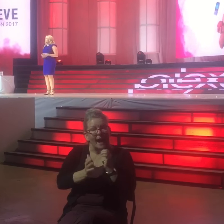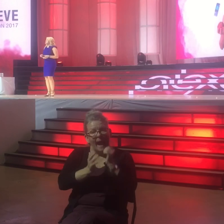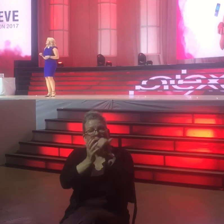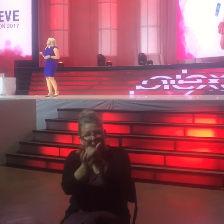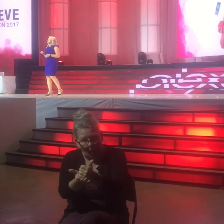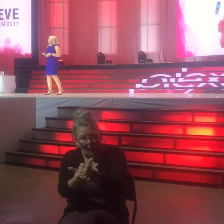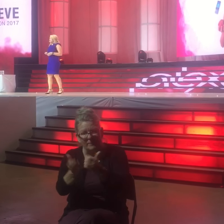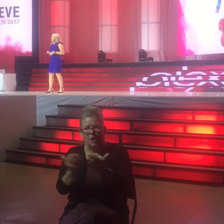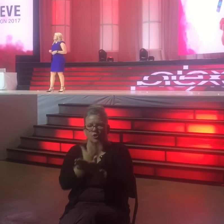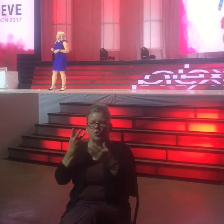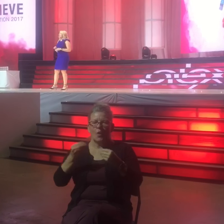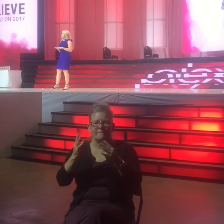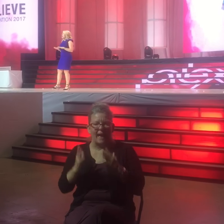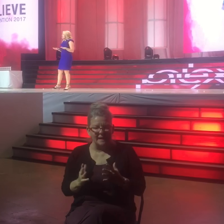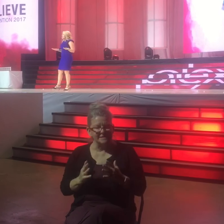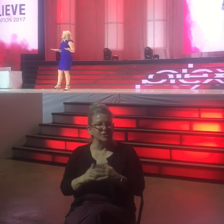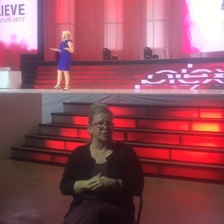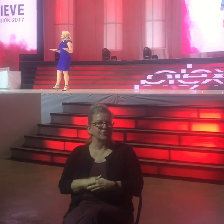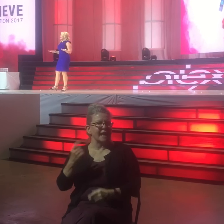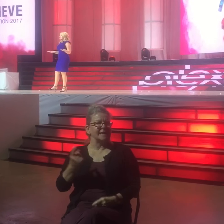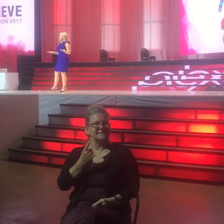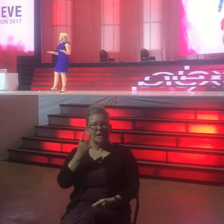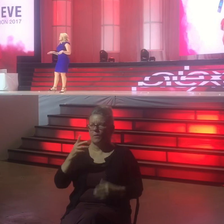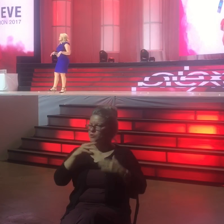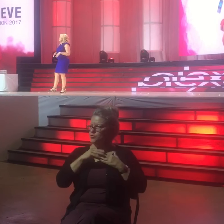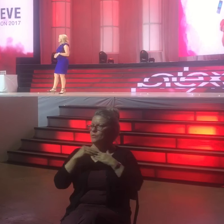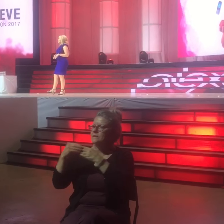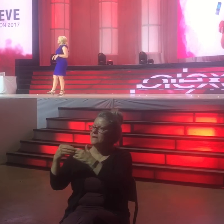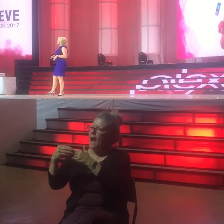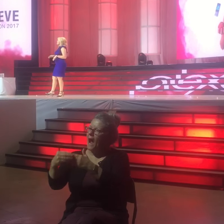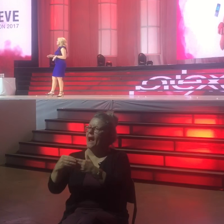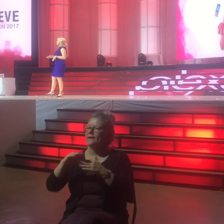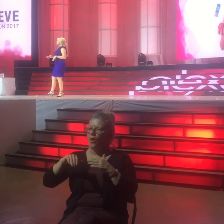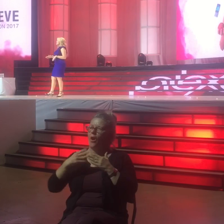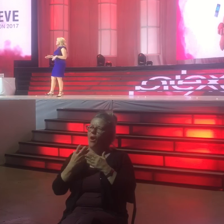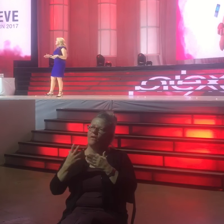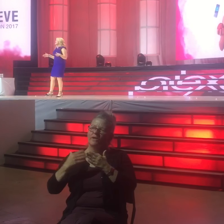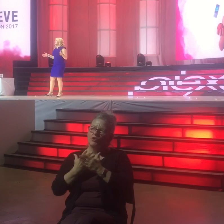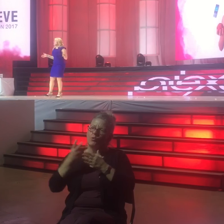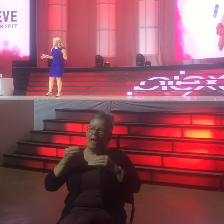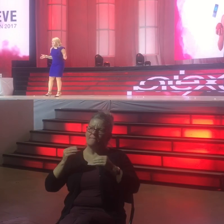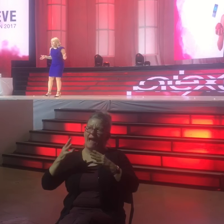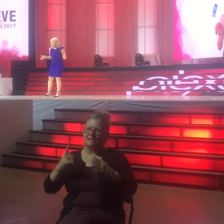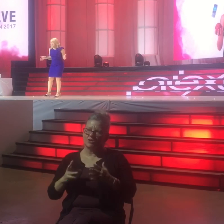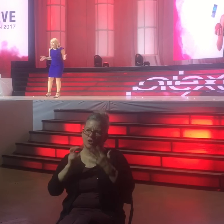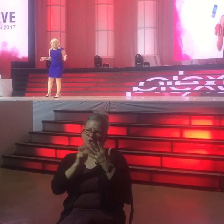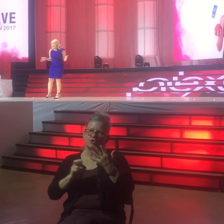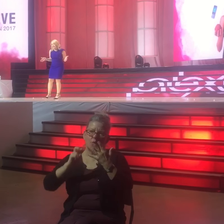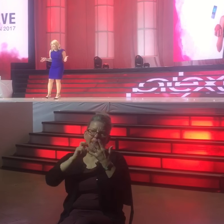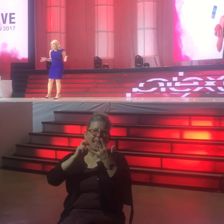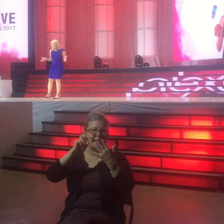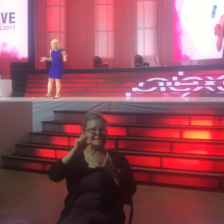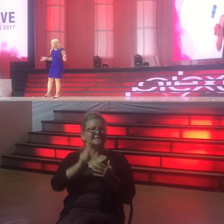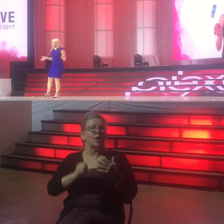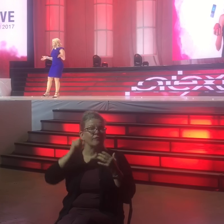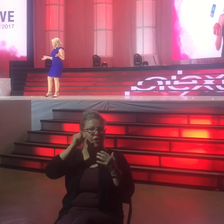And wouldn't you love someone to guide all of your new ambassadors to hit silver in their first month or even their first